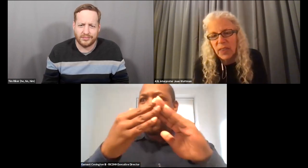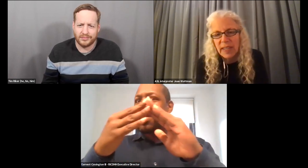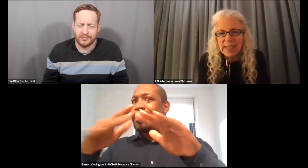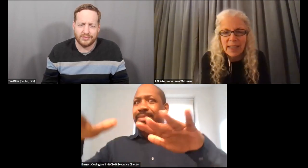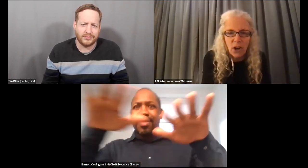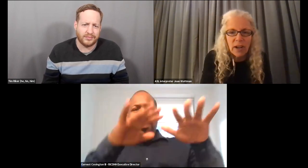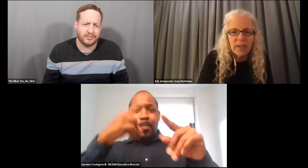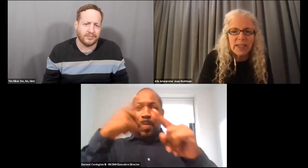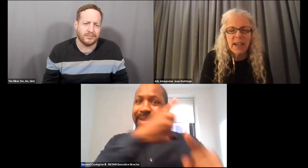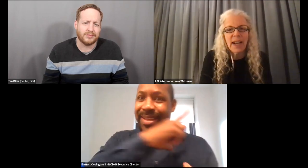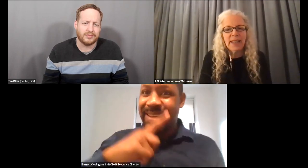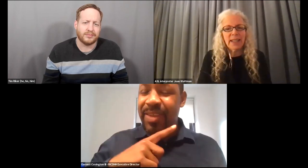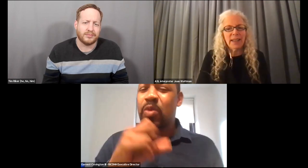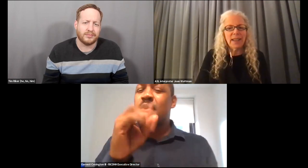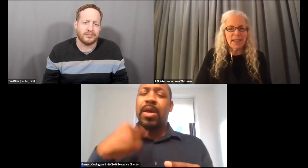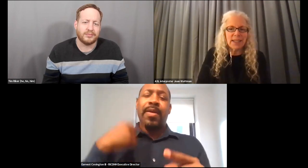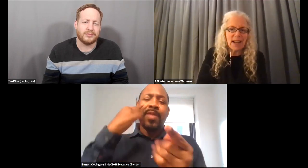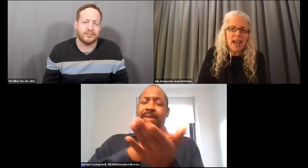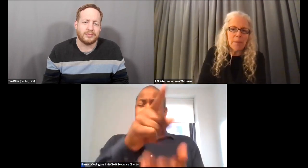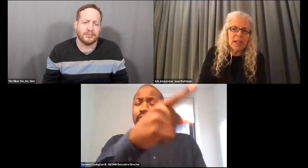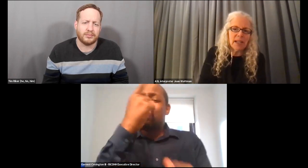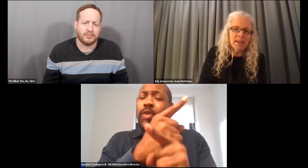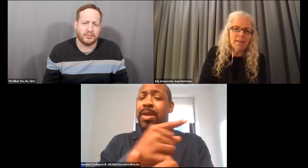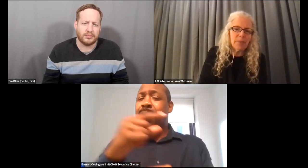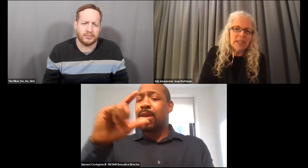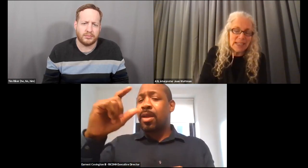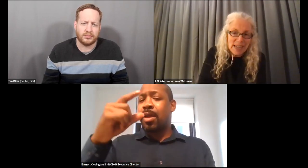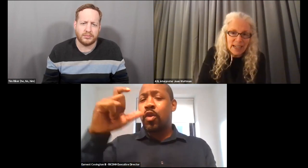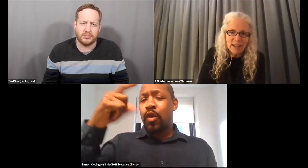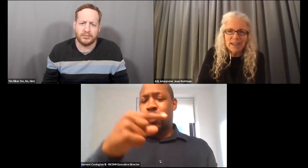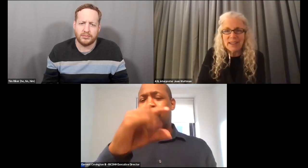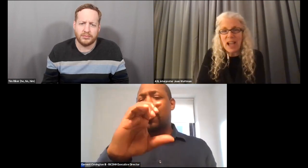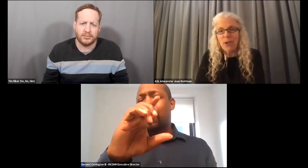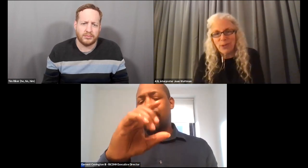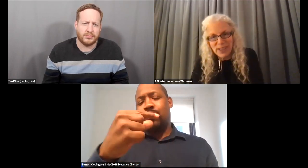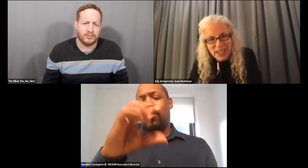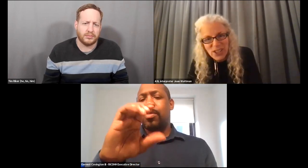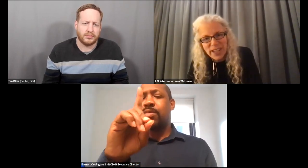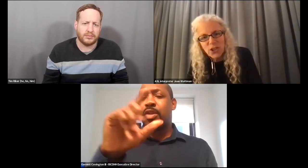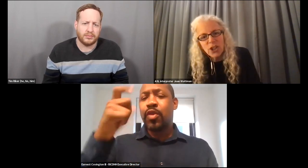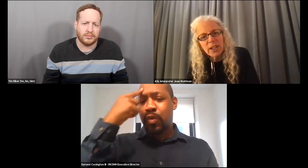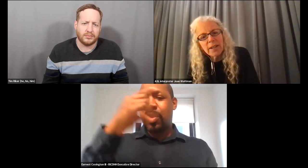things in the office and then the things that are happening in the state and now the legislature.